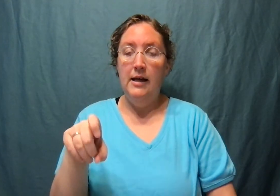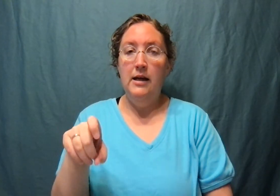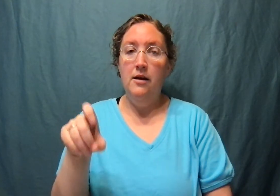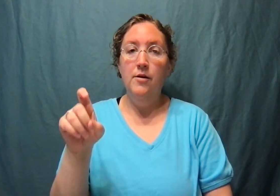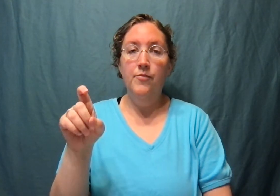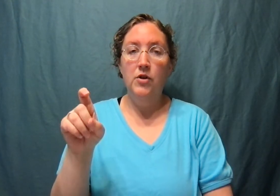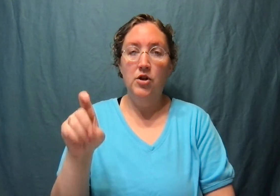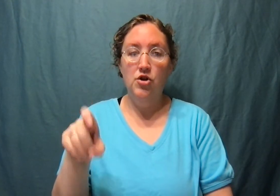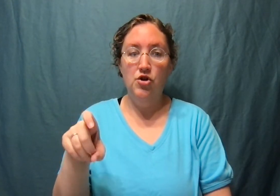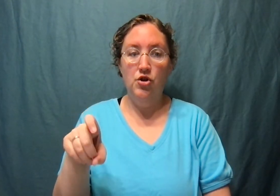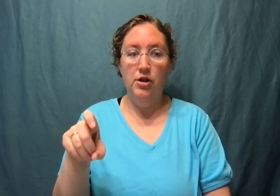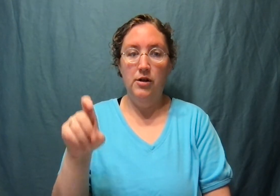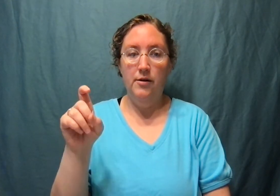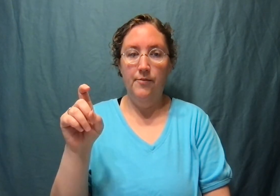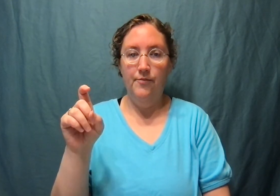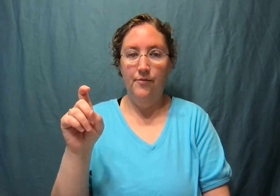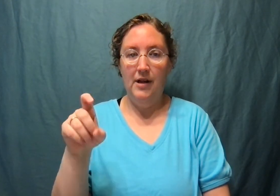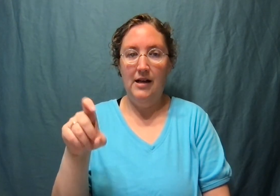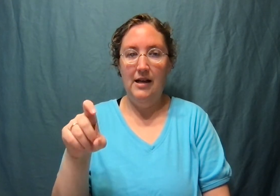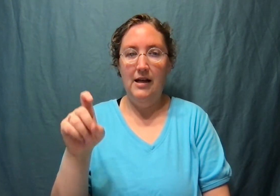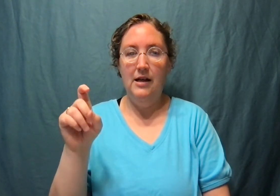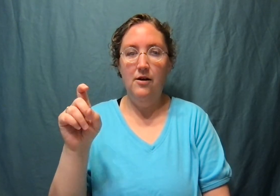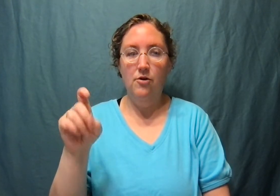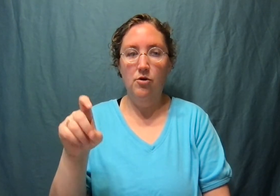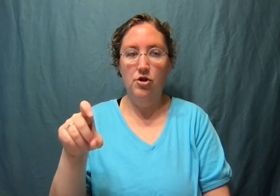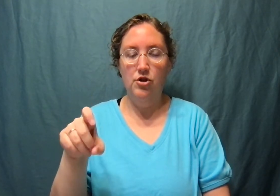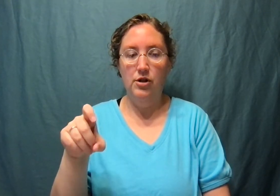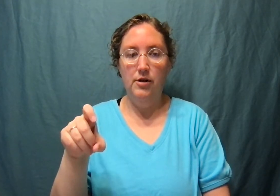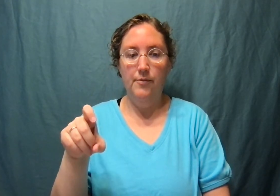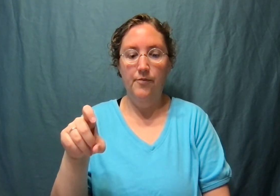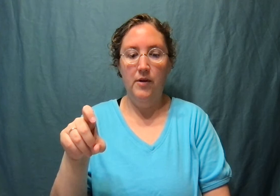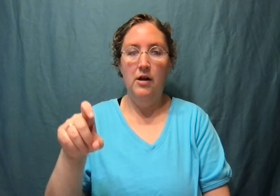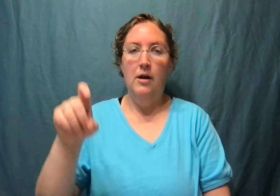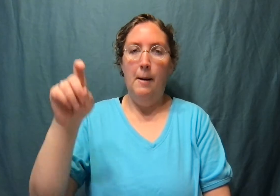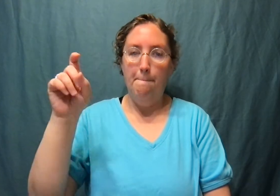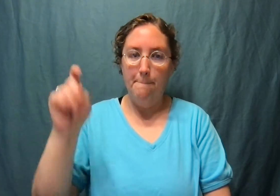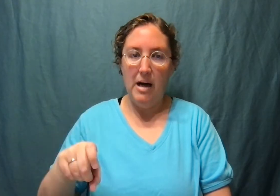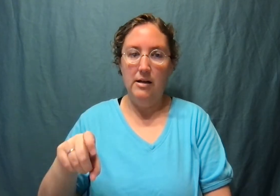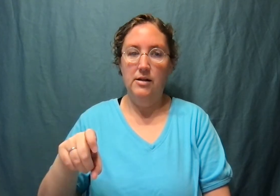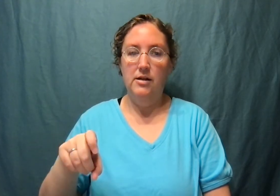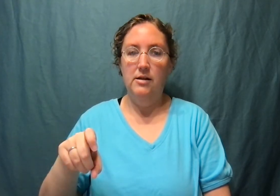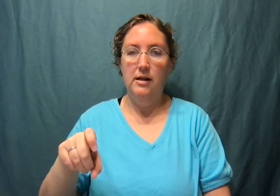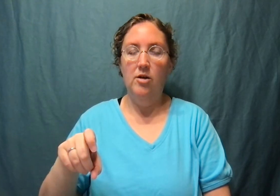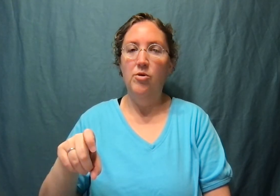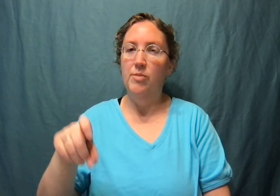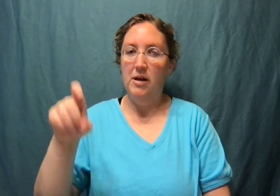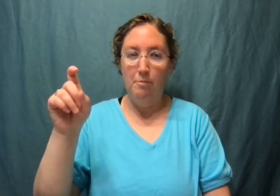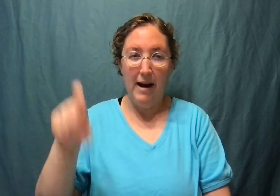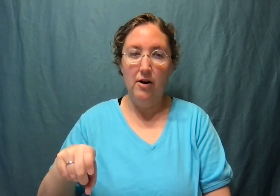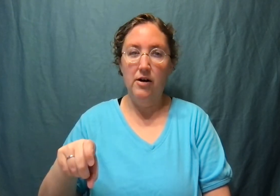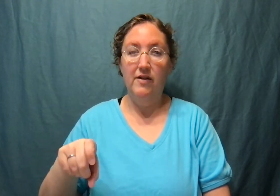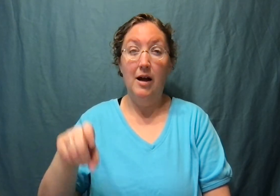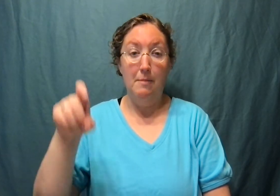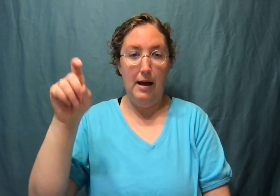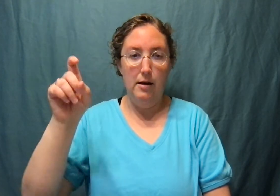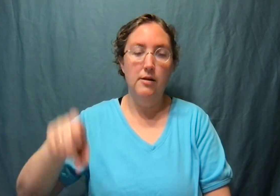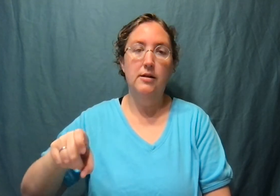Need, should, need or should. Must, single movement, imperative, a command, single